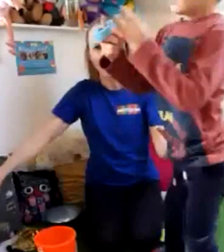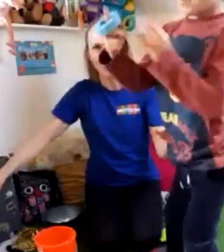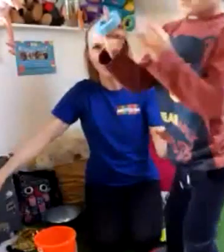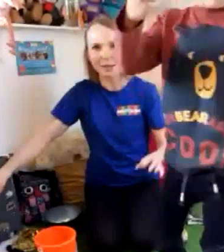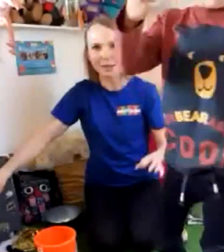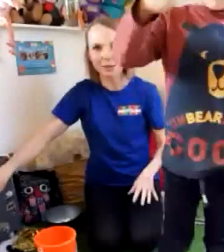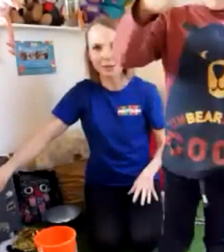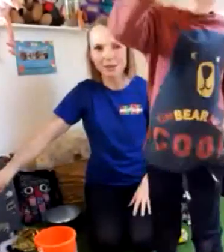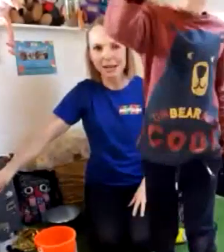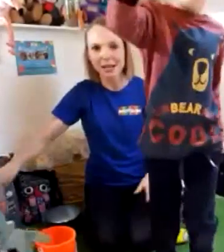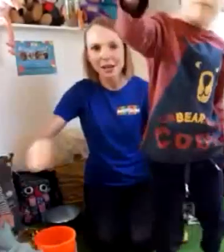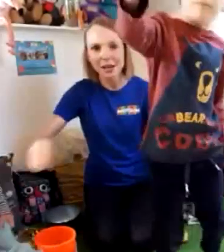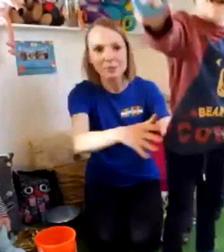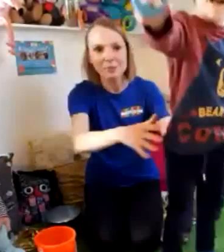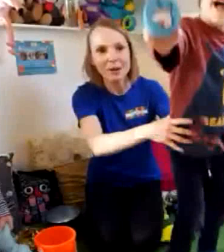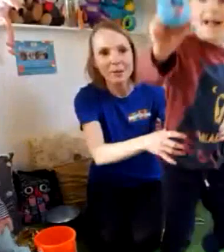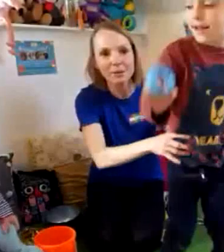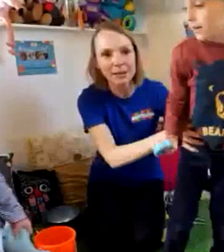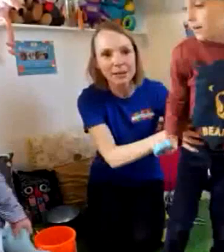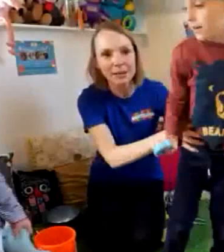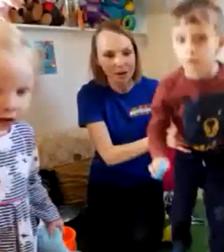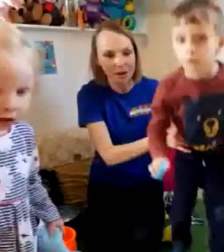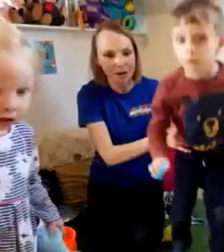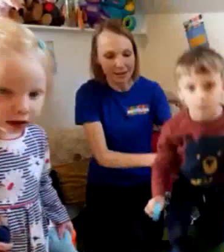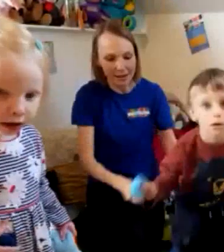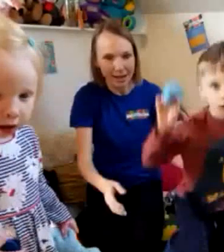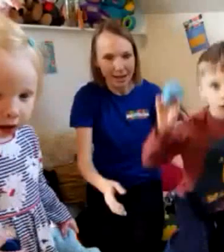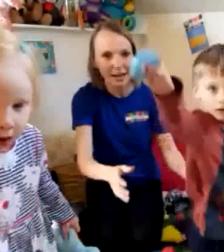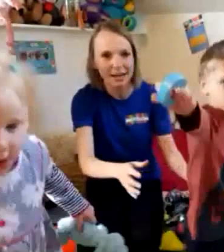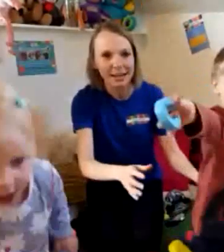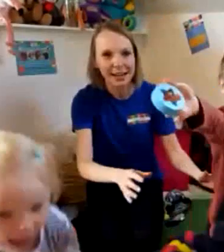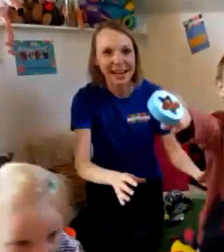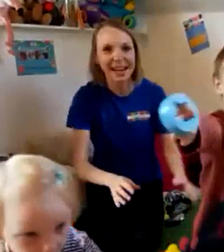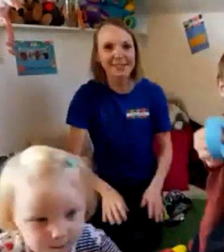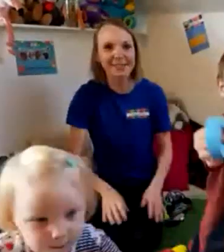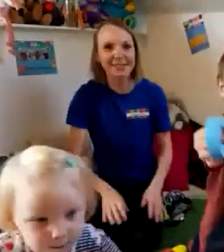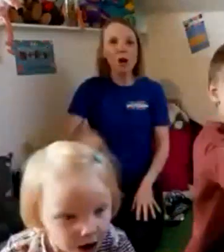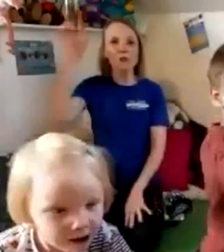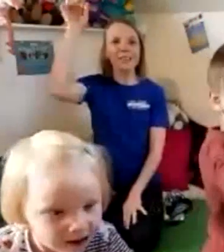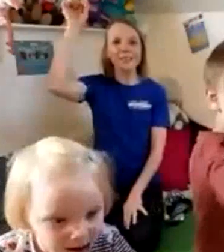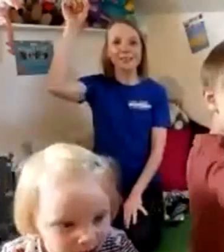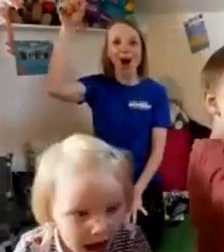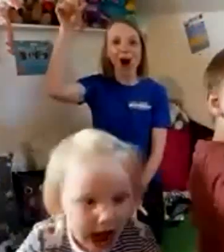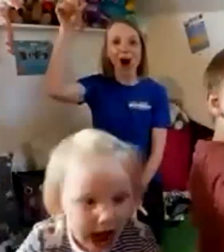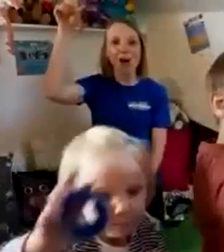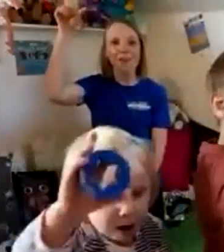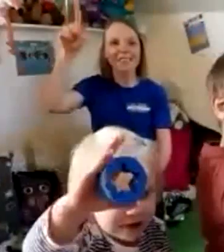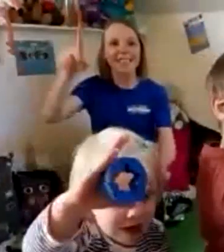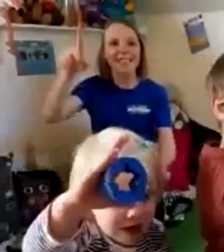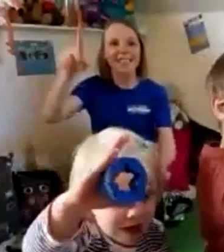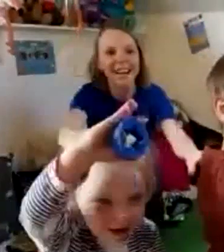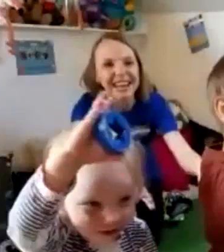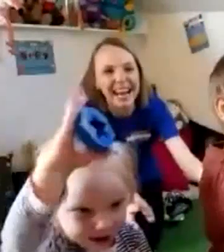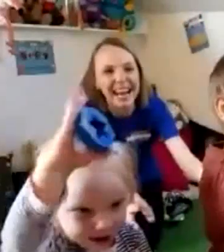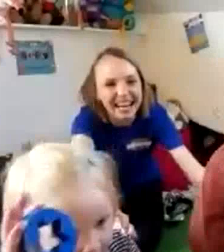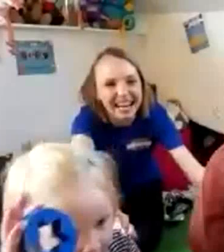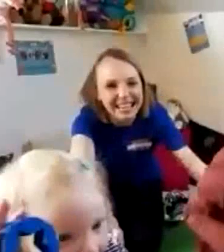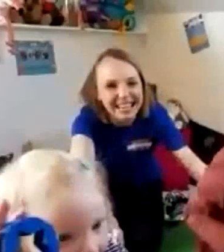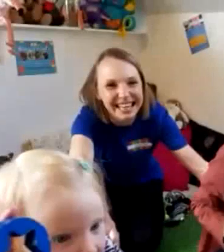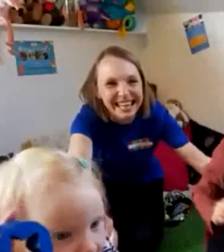it to everybody. Come down a bit, sweetie. They can't see you there. It's a lovely star, isn't it? Okay. It's